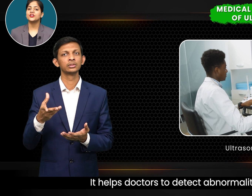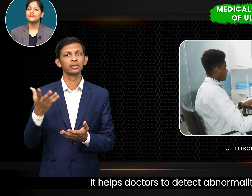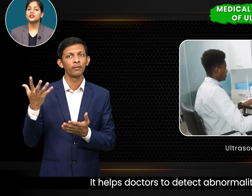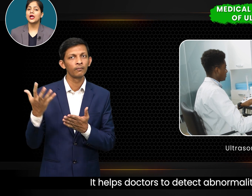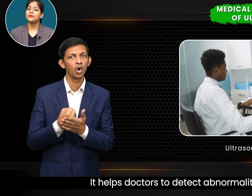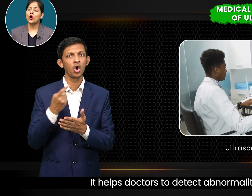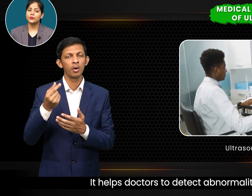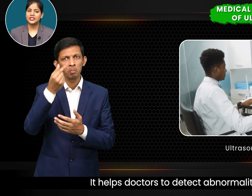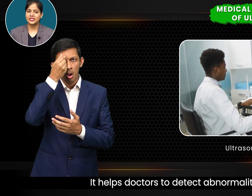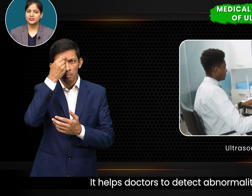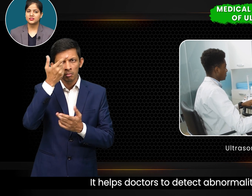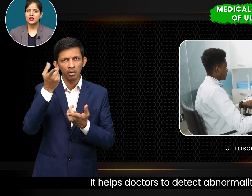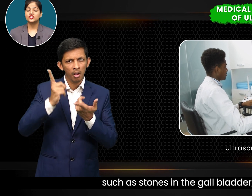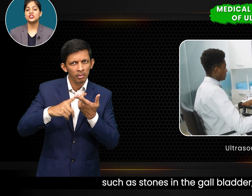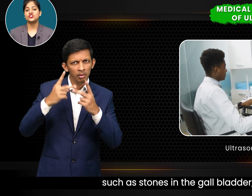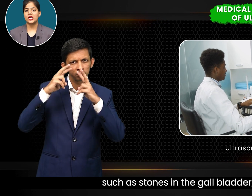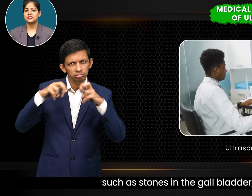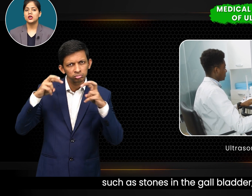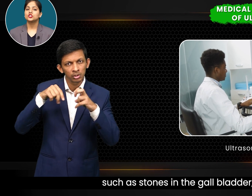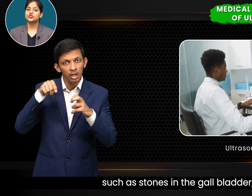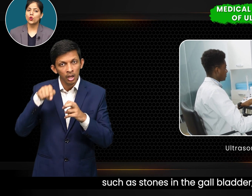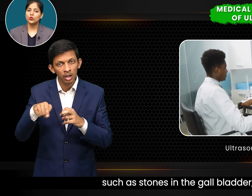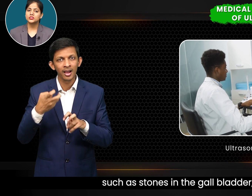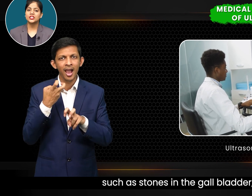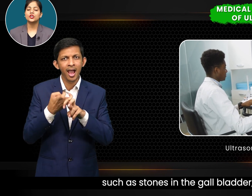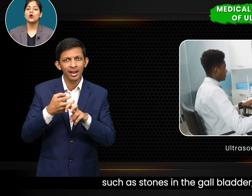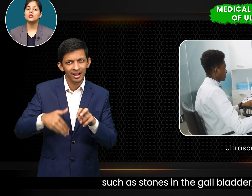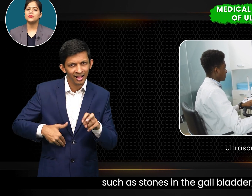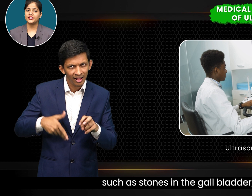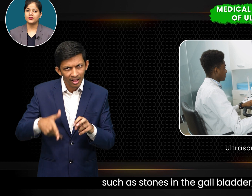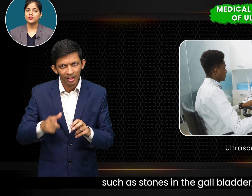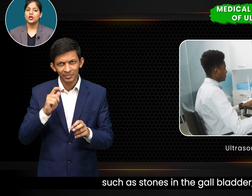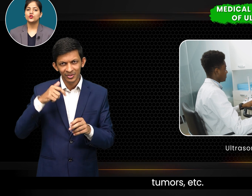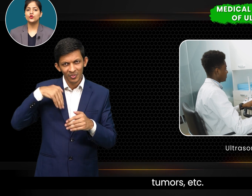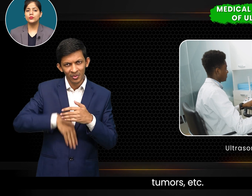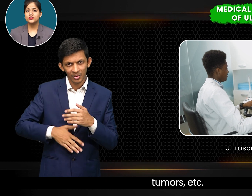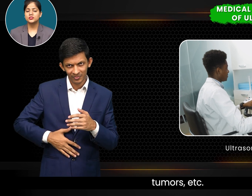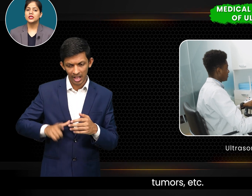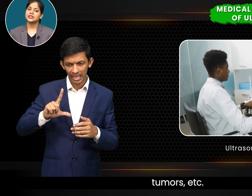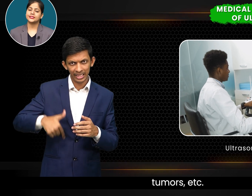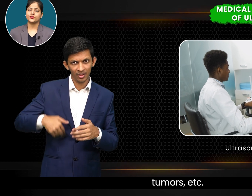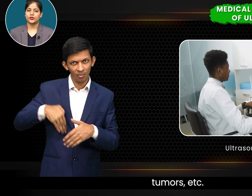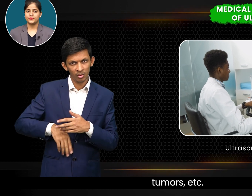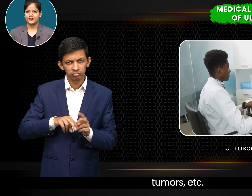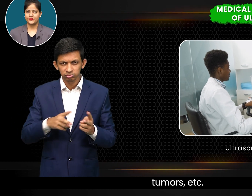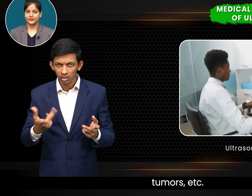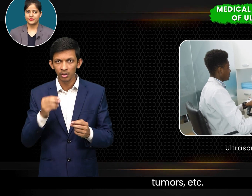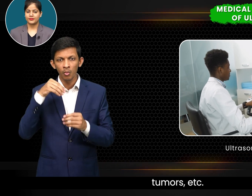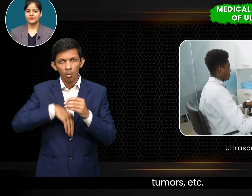to detect abnormalities such as stones in the gallbladder, tumors,